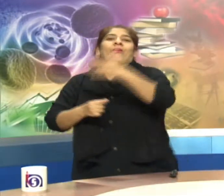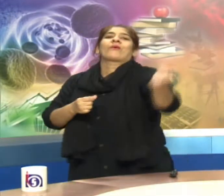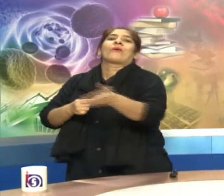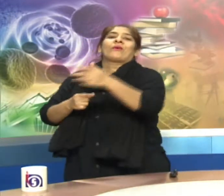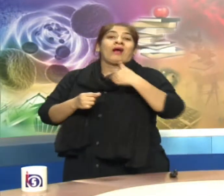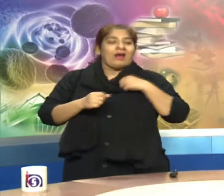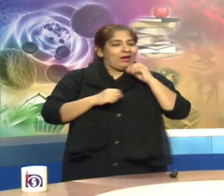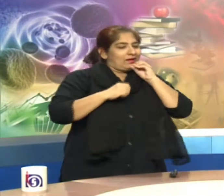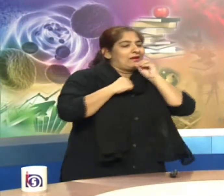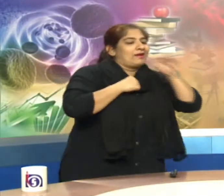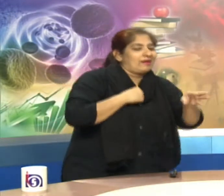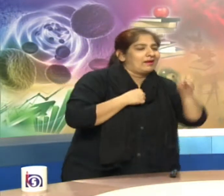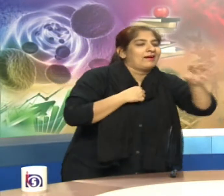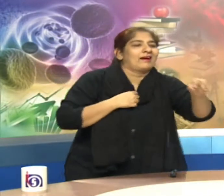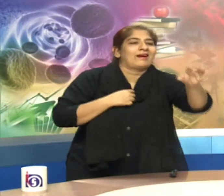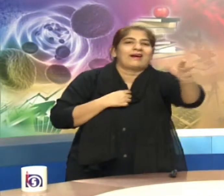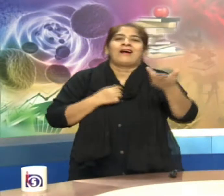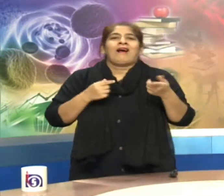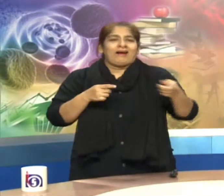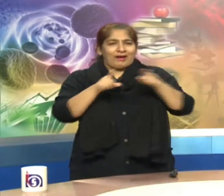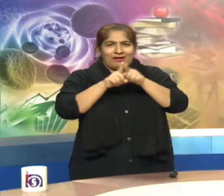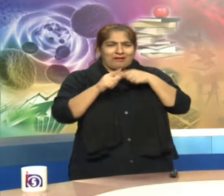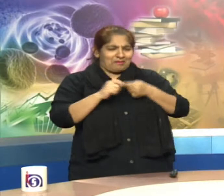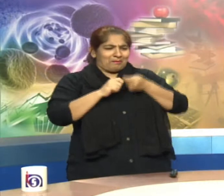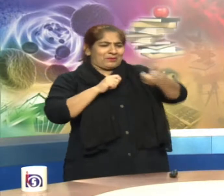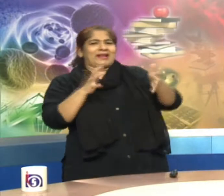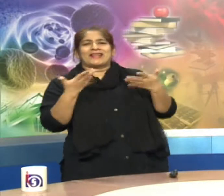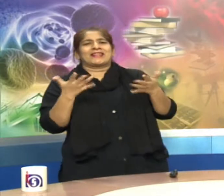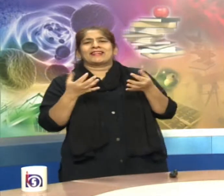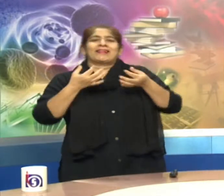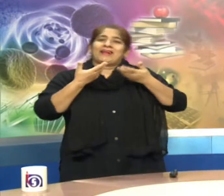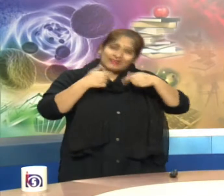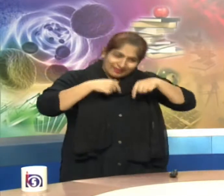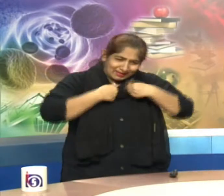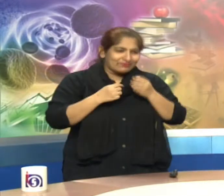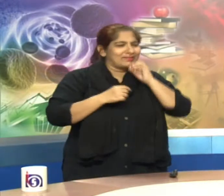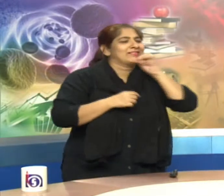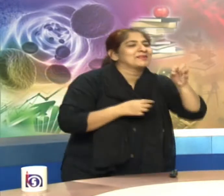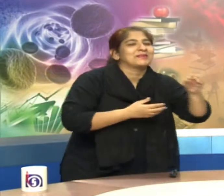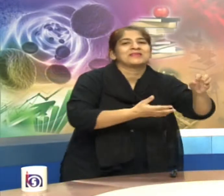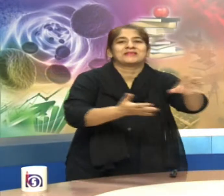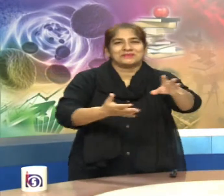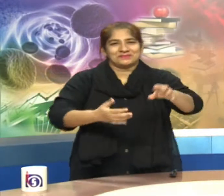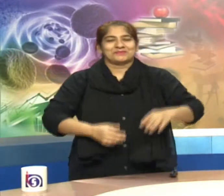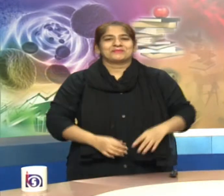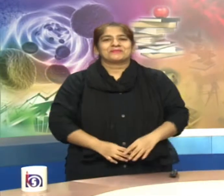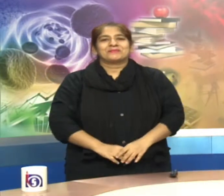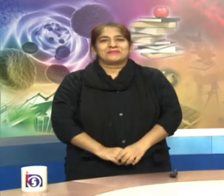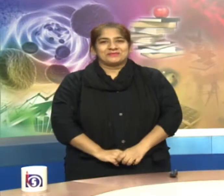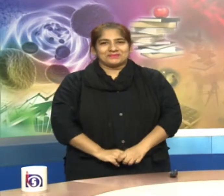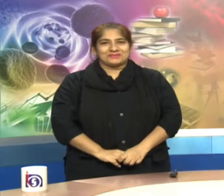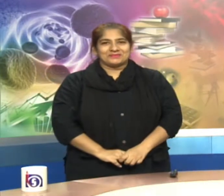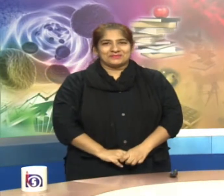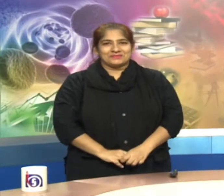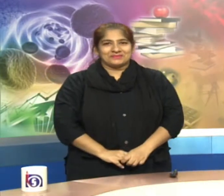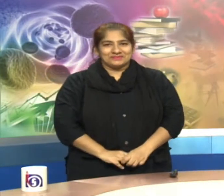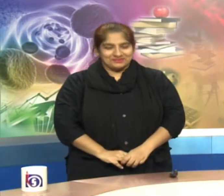So similar way, when something is publicized and given information from one person, so that is